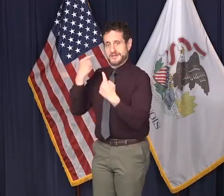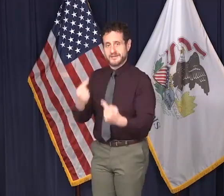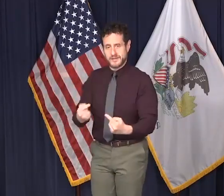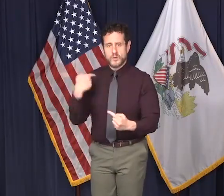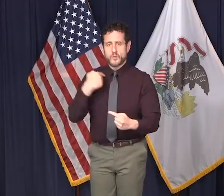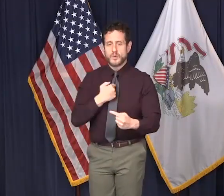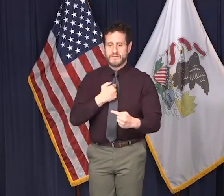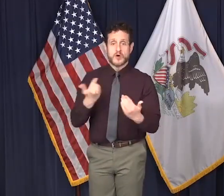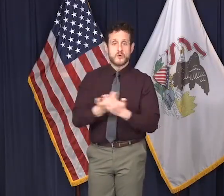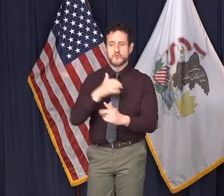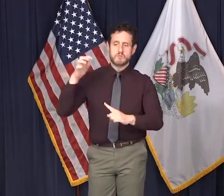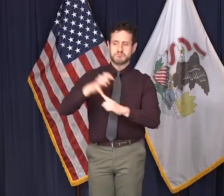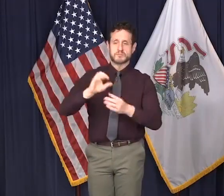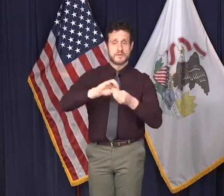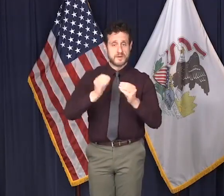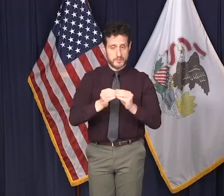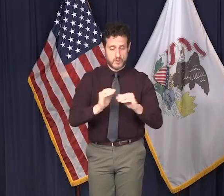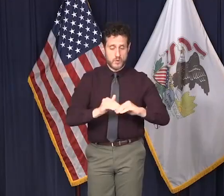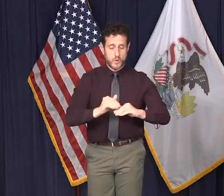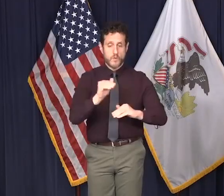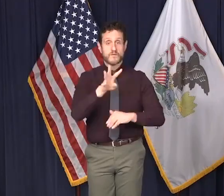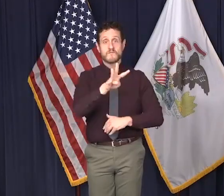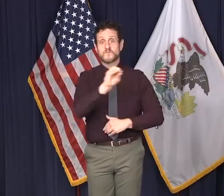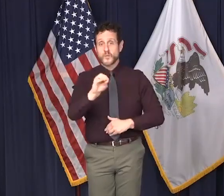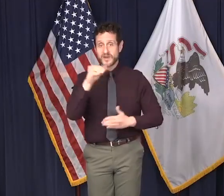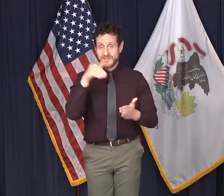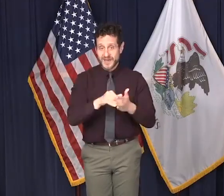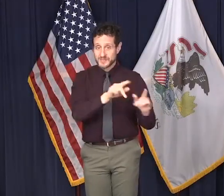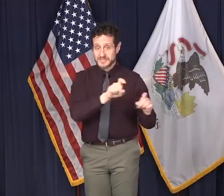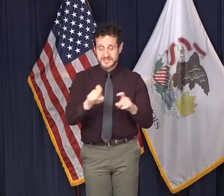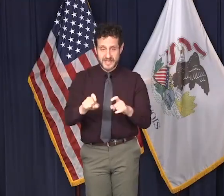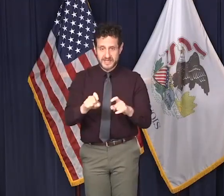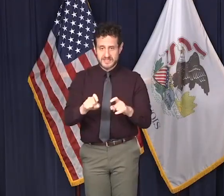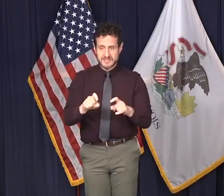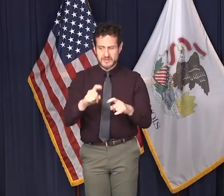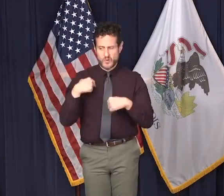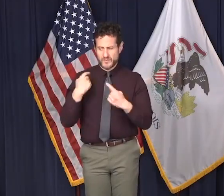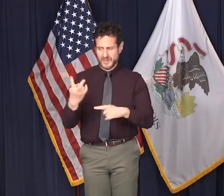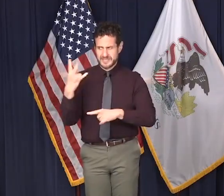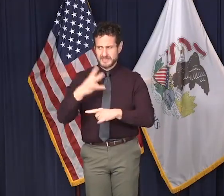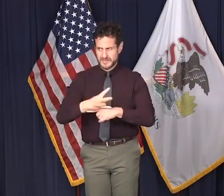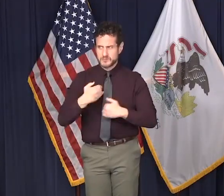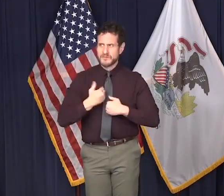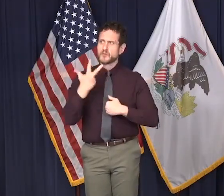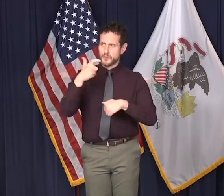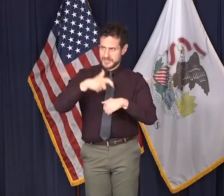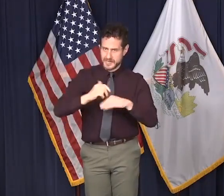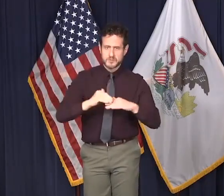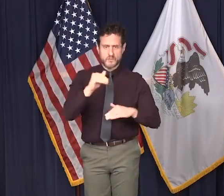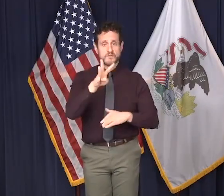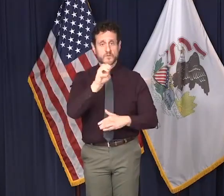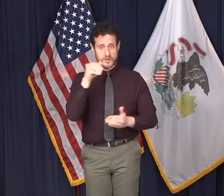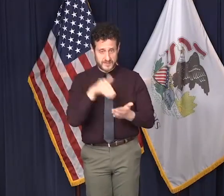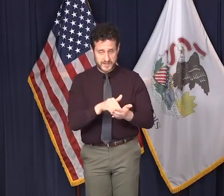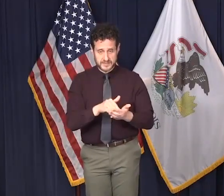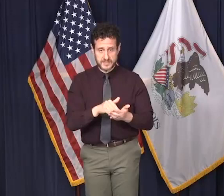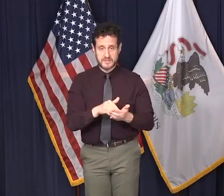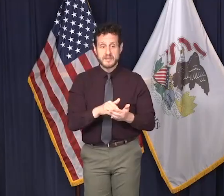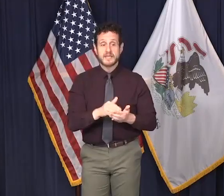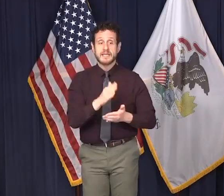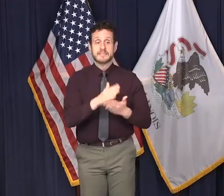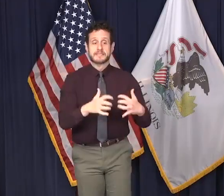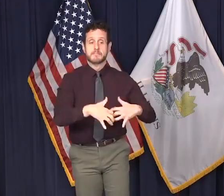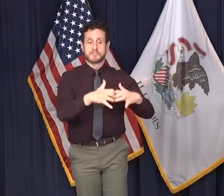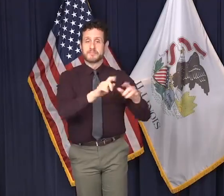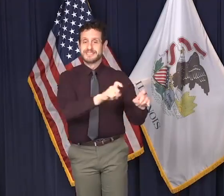record, surpassing 40,000 tests in three of the last 7 days. Volume at our drive-through sites is